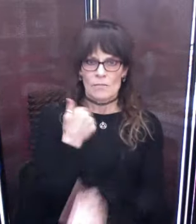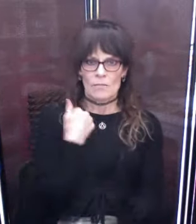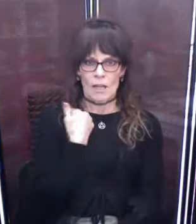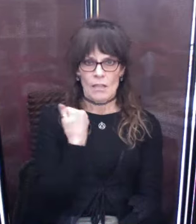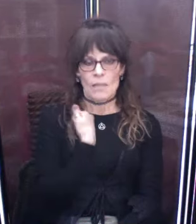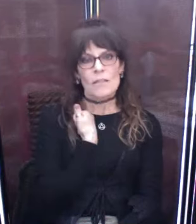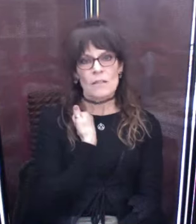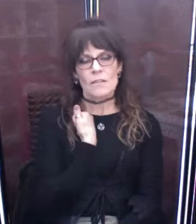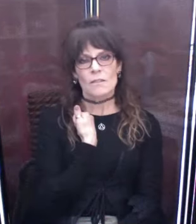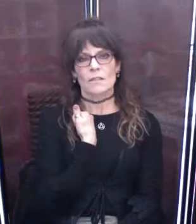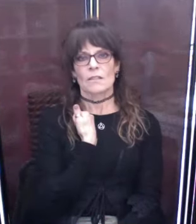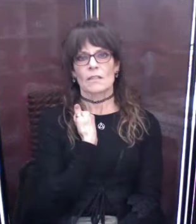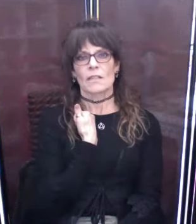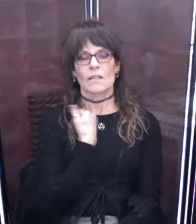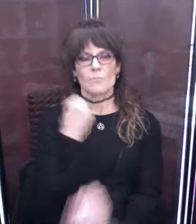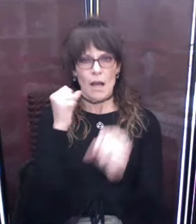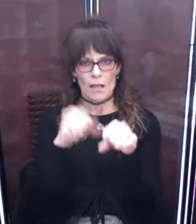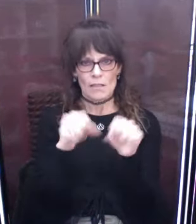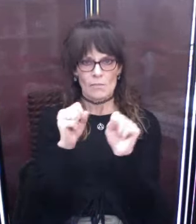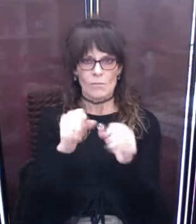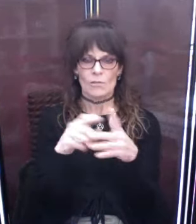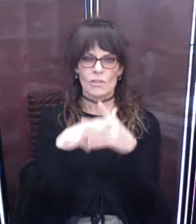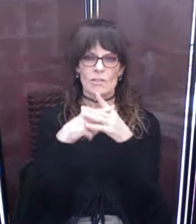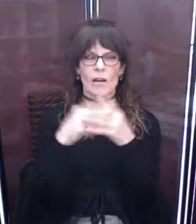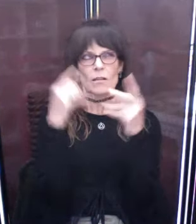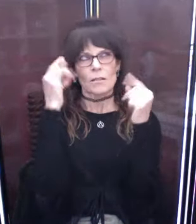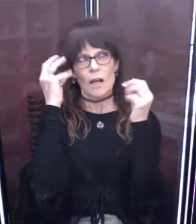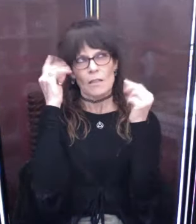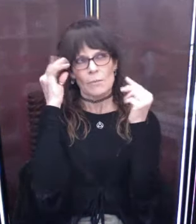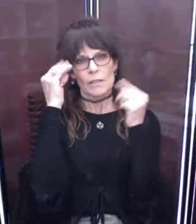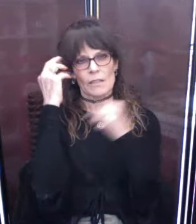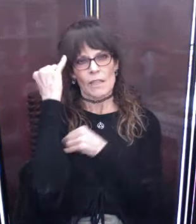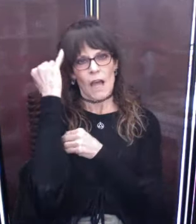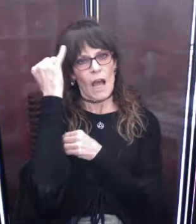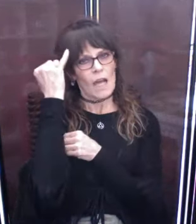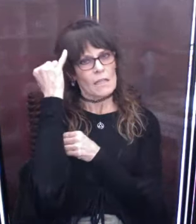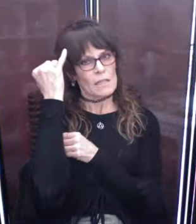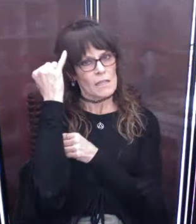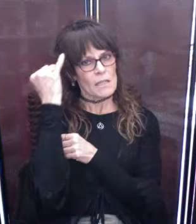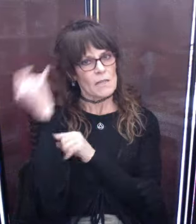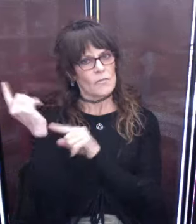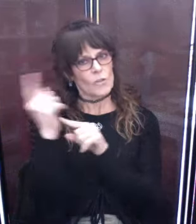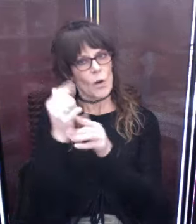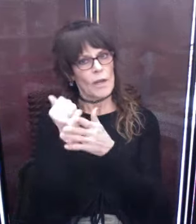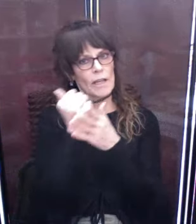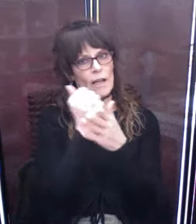and made it possible for me to start contemplating the idea of going and helping people heal from the harm that I had caused them.